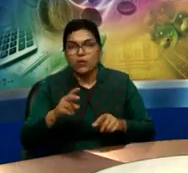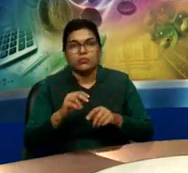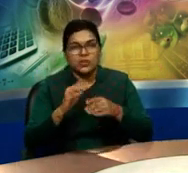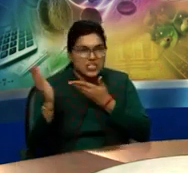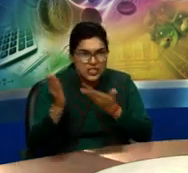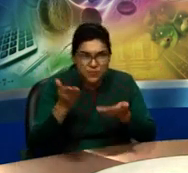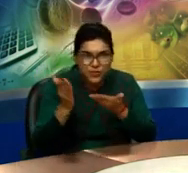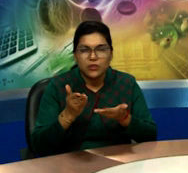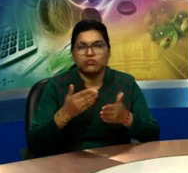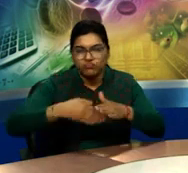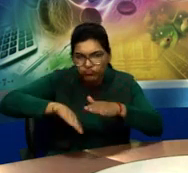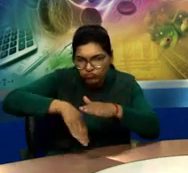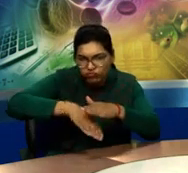negative behavior, you can say,